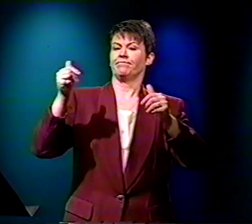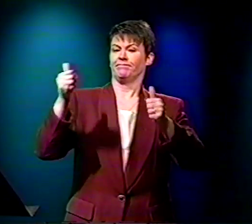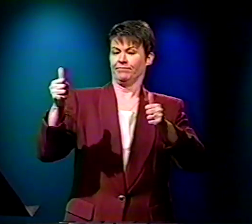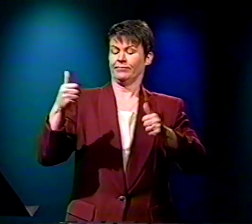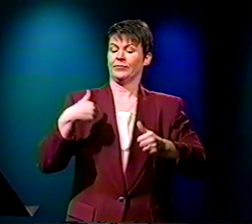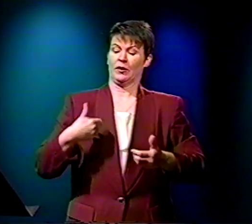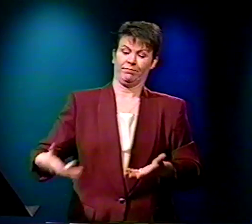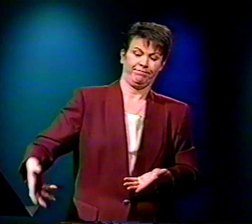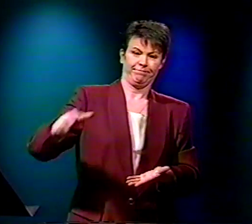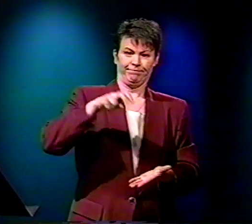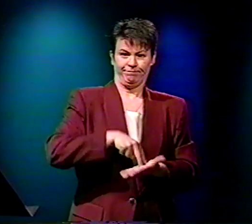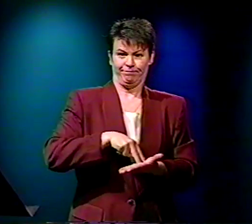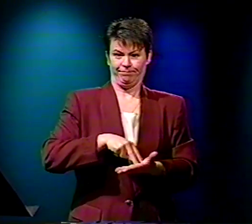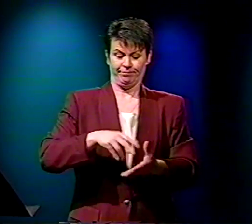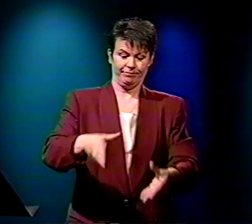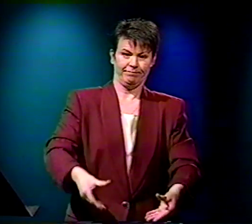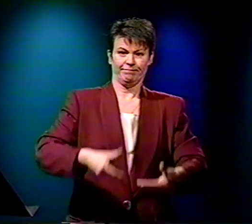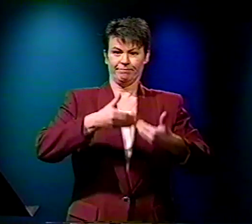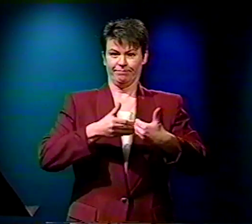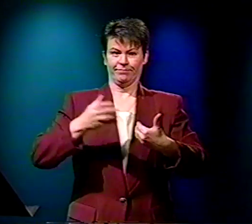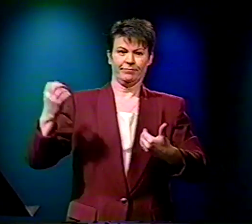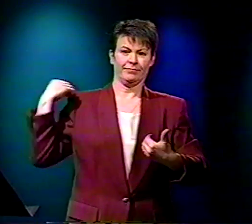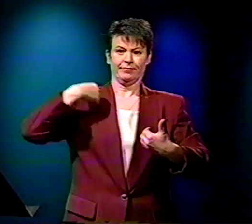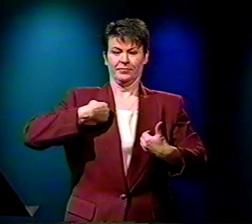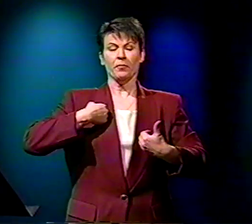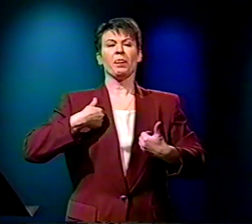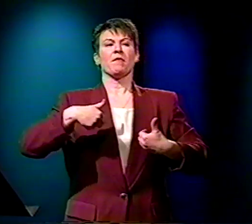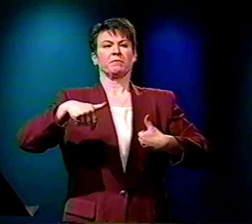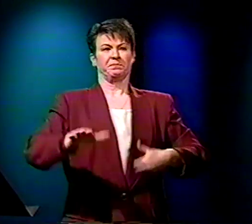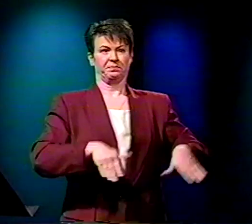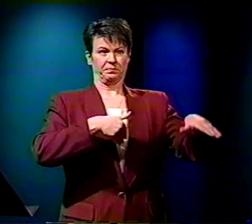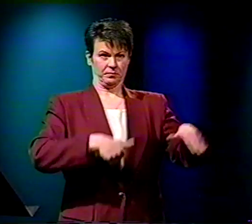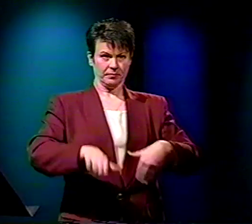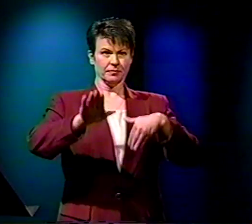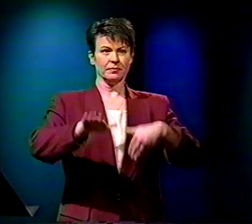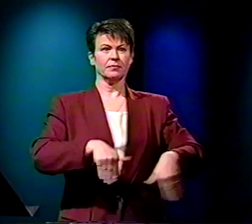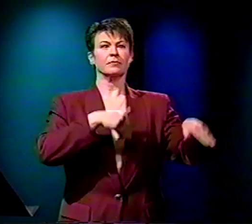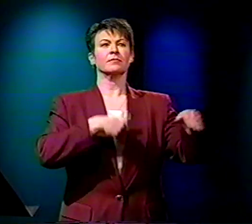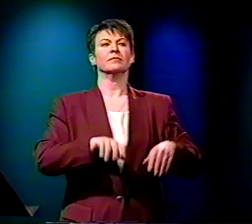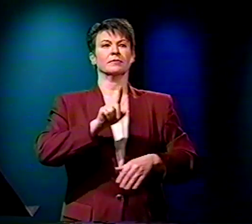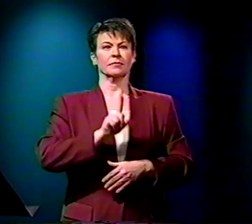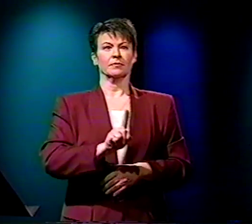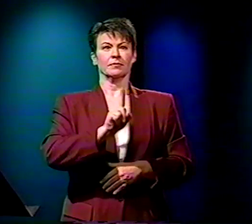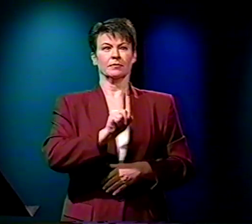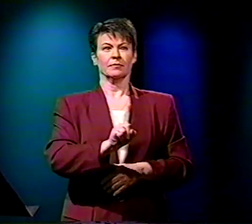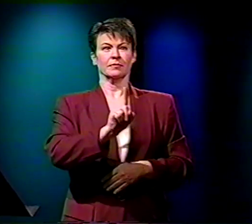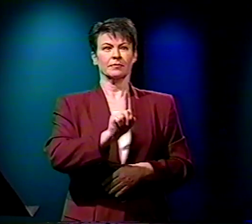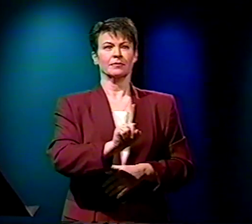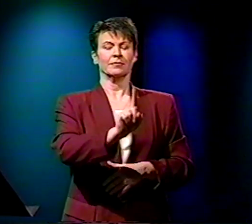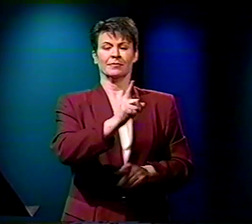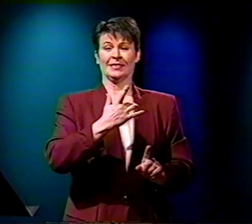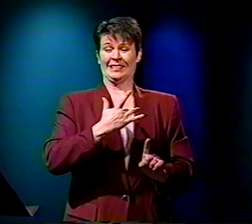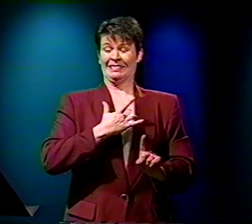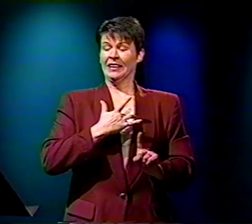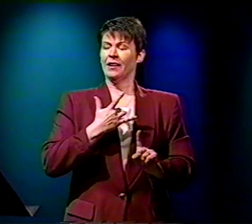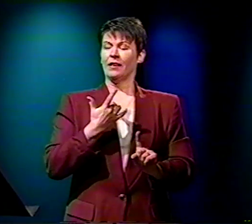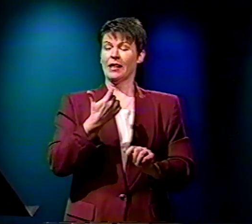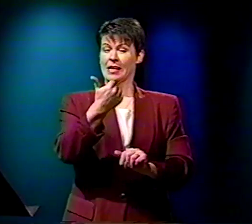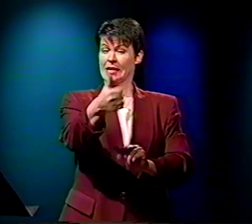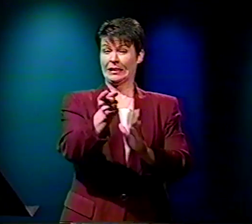available." And they said no, that's what they were going to do. So I got up, took my purse and my things, and started to walk out. Now, I'm